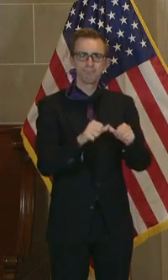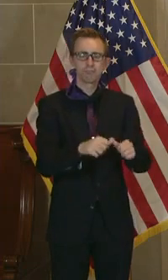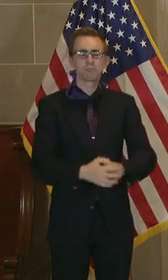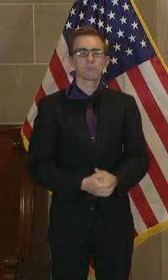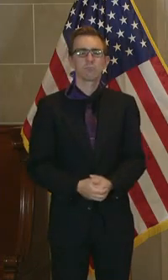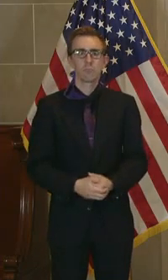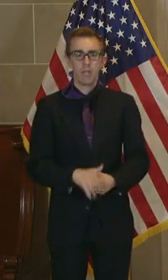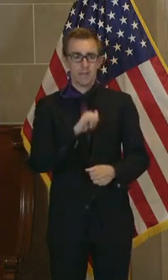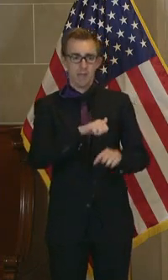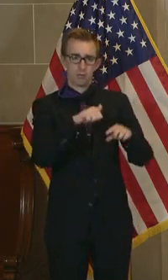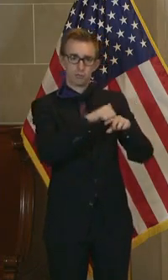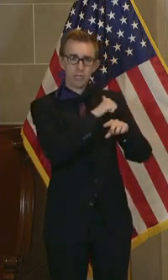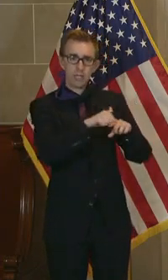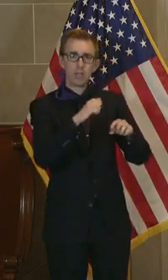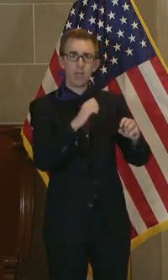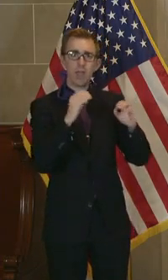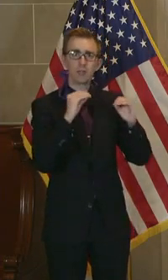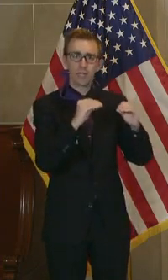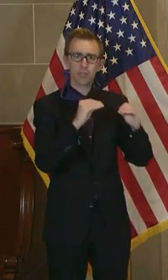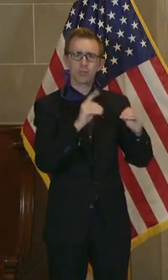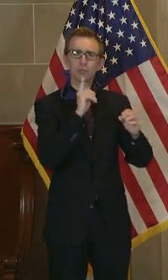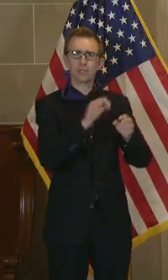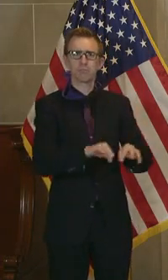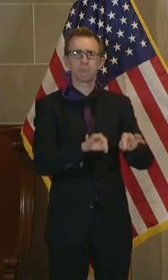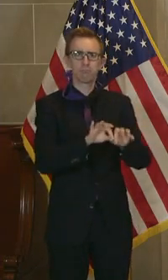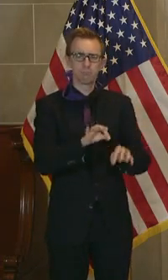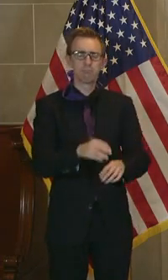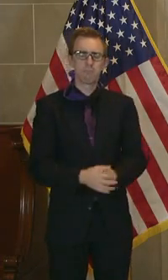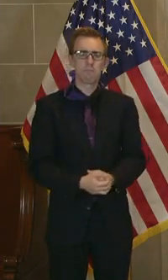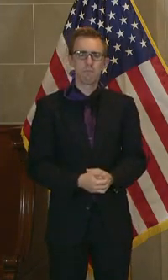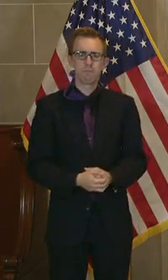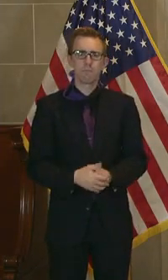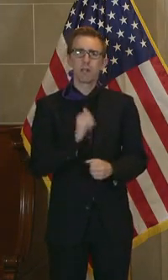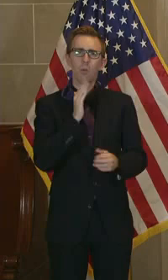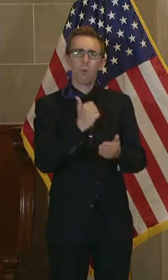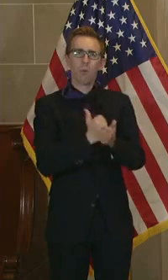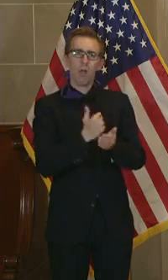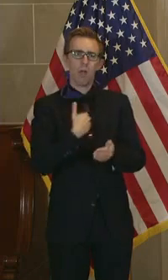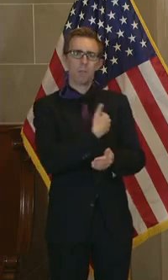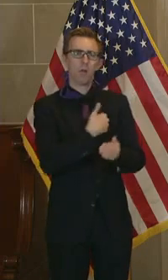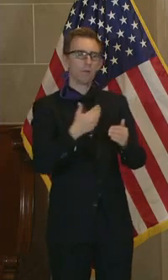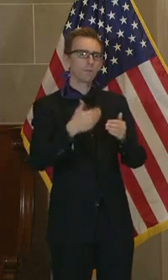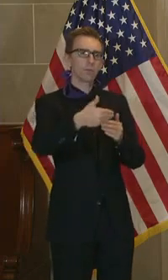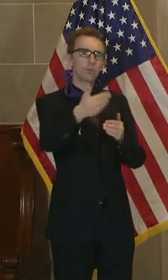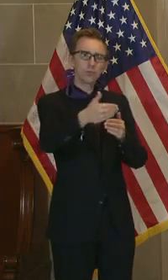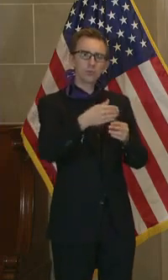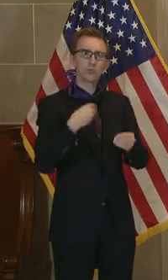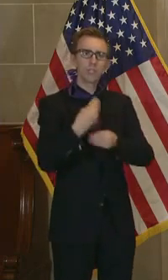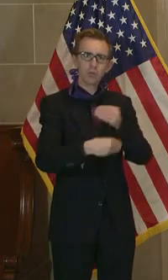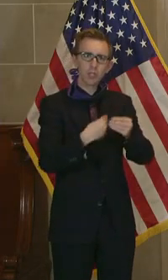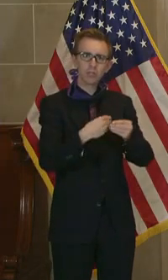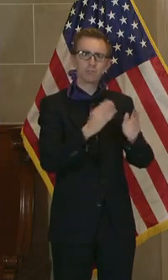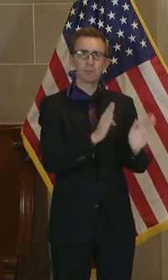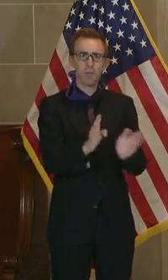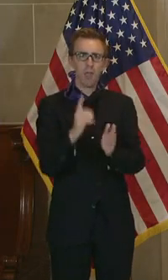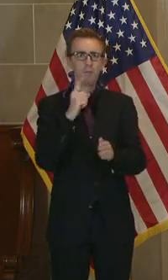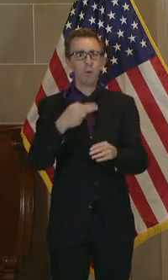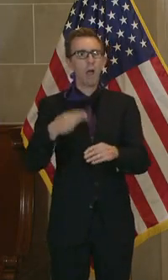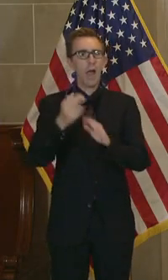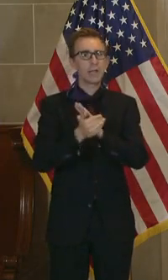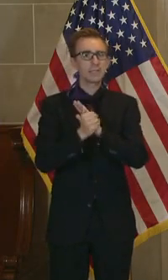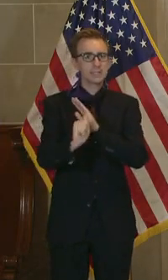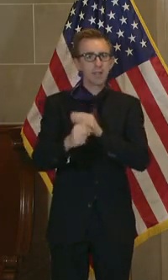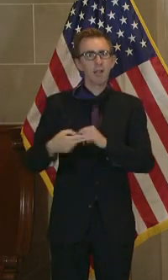kind of training and education is critical to prepare our future generations for high-skill,